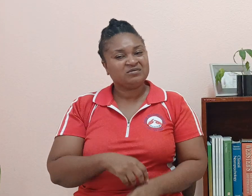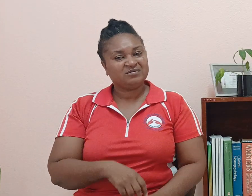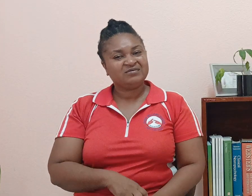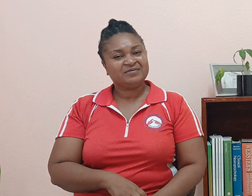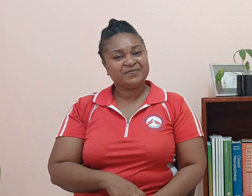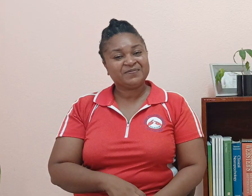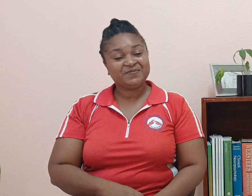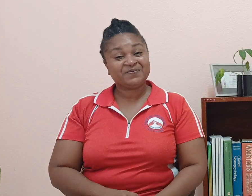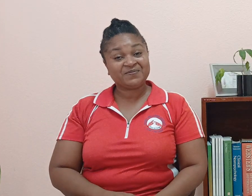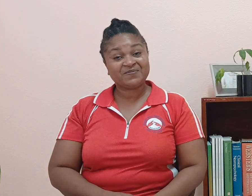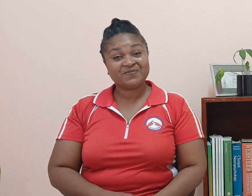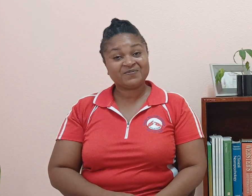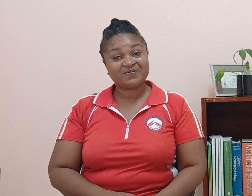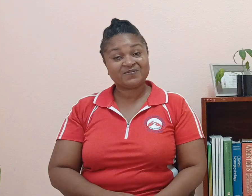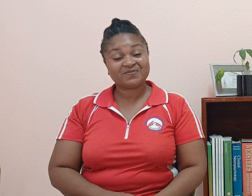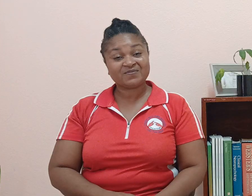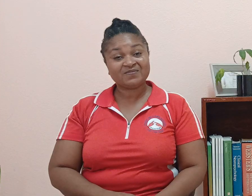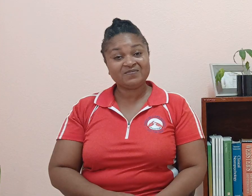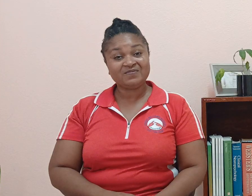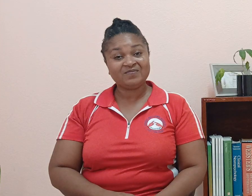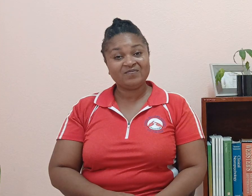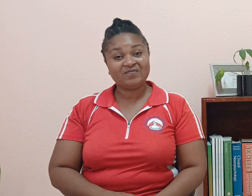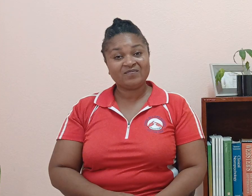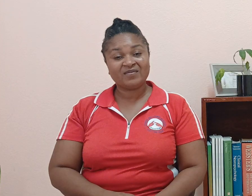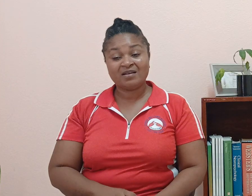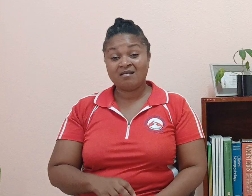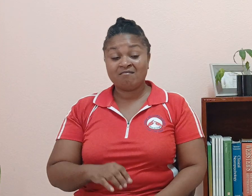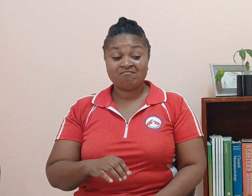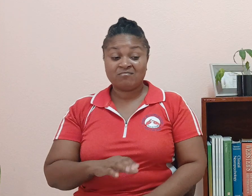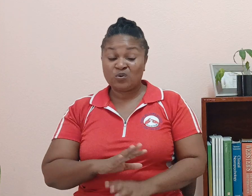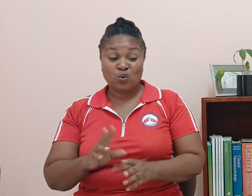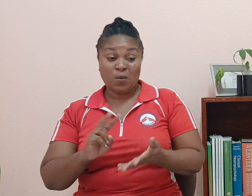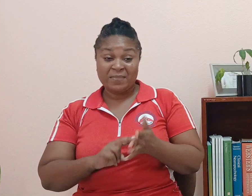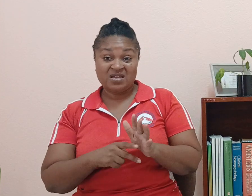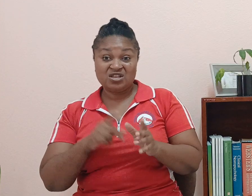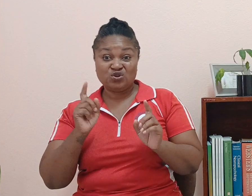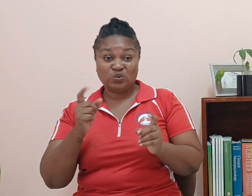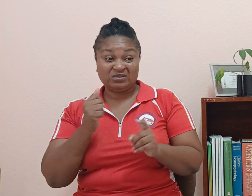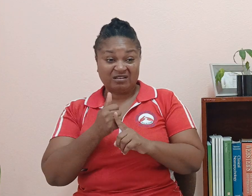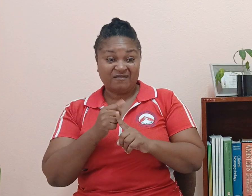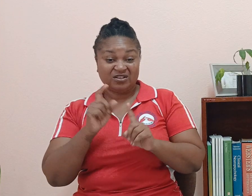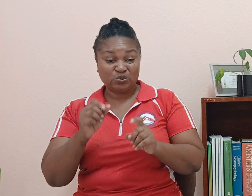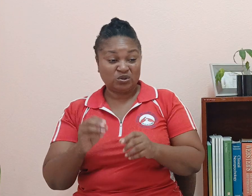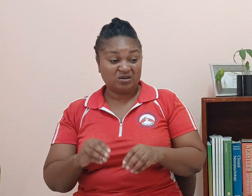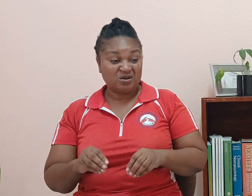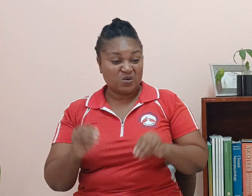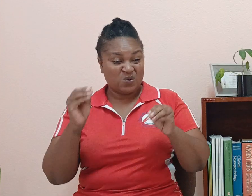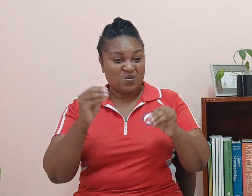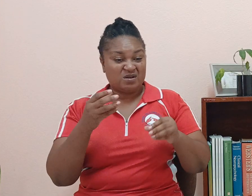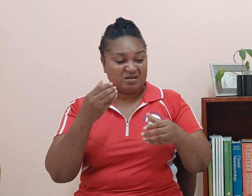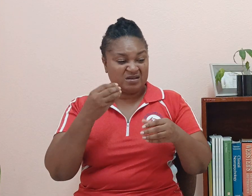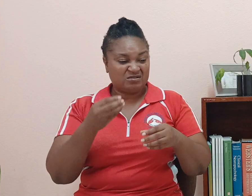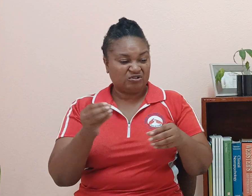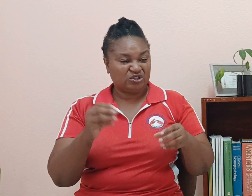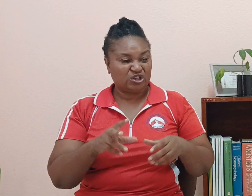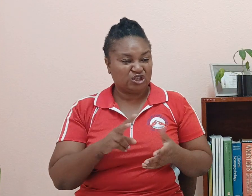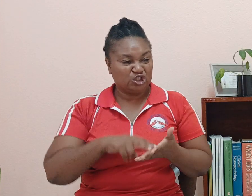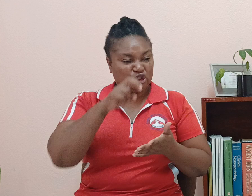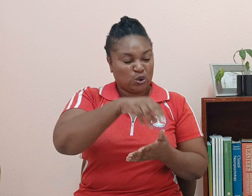This doesn't mean that you should go near fire, but you should remember that God will